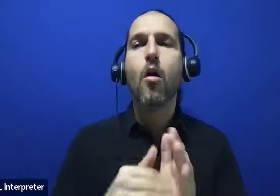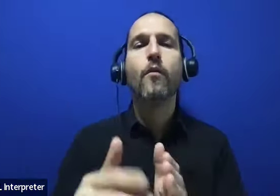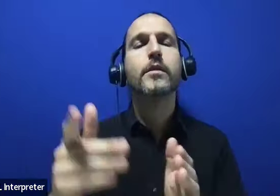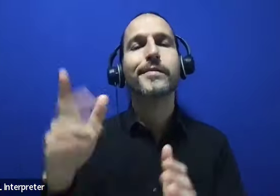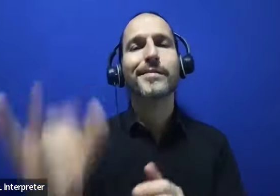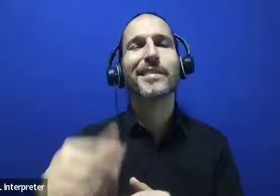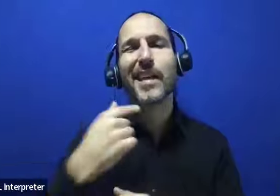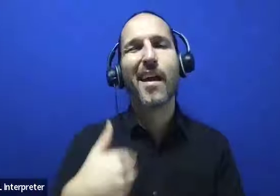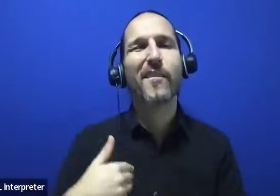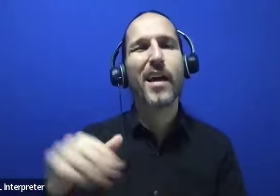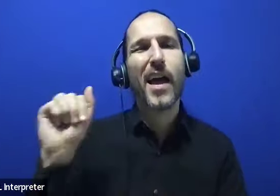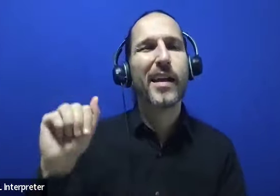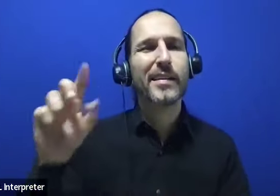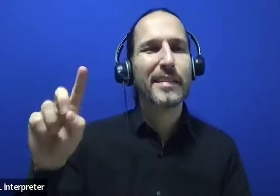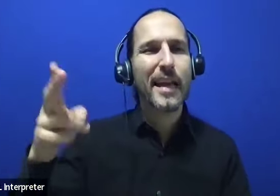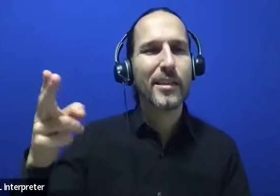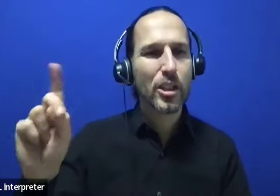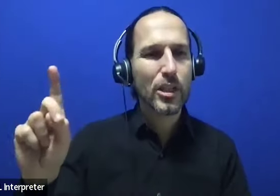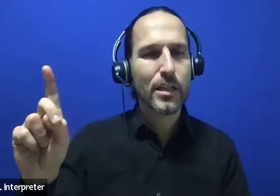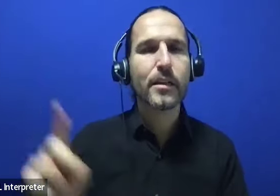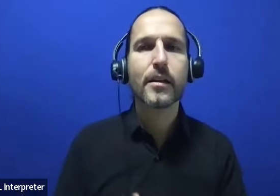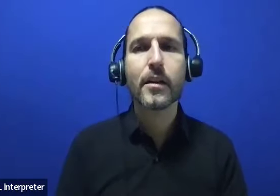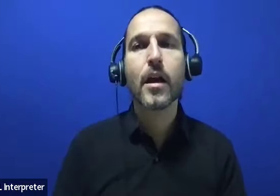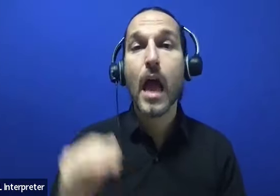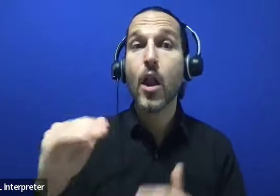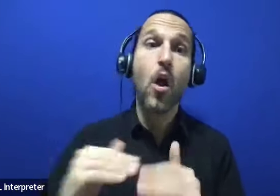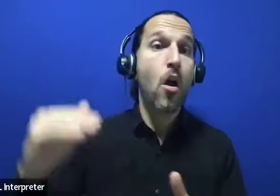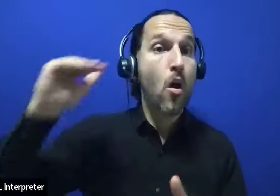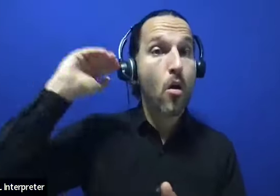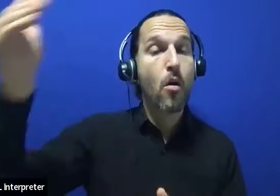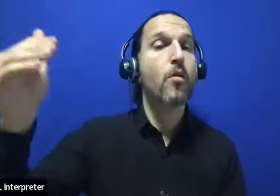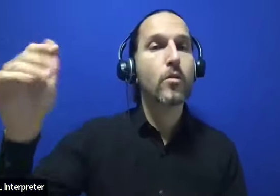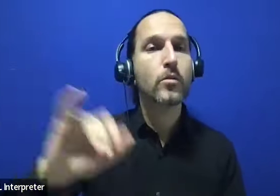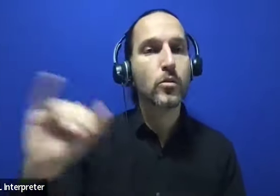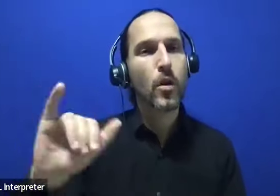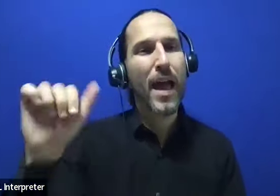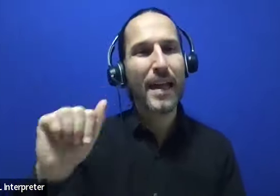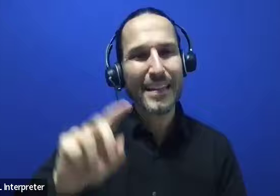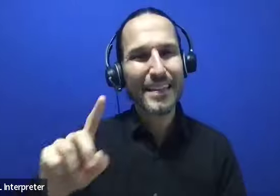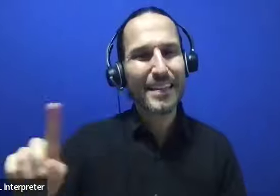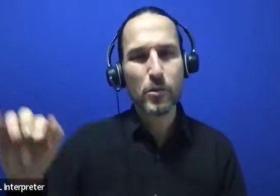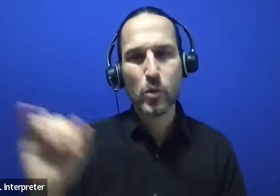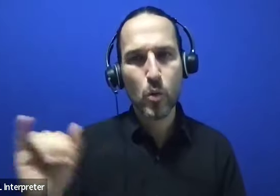attention deficit disorder because they're not, and hyperactivity too, ADHD because they're not